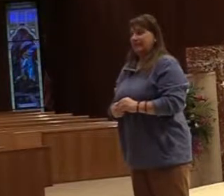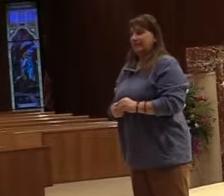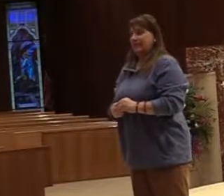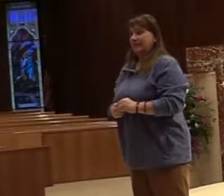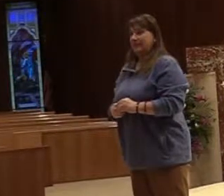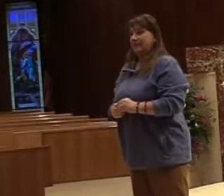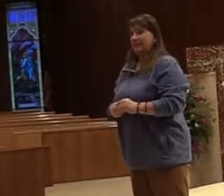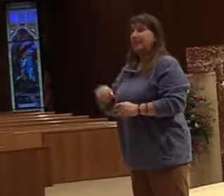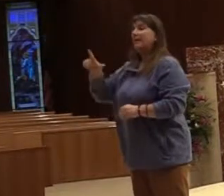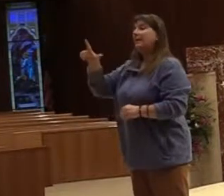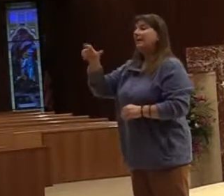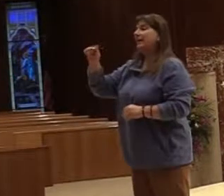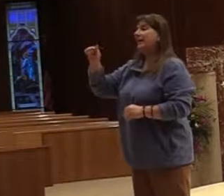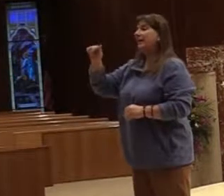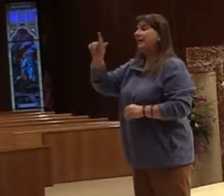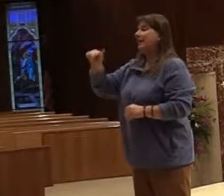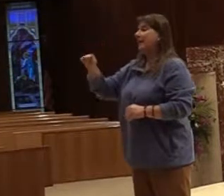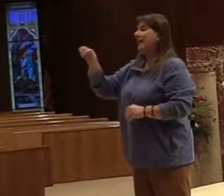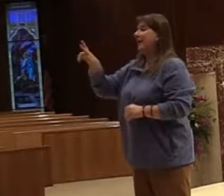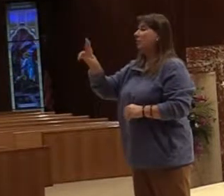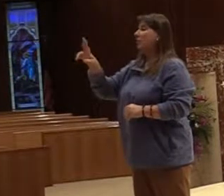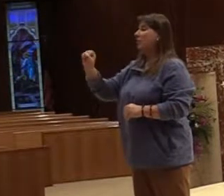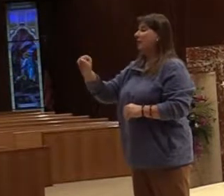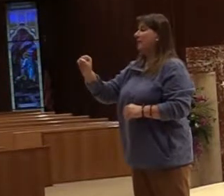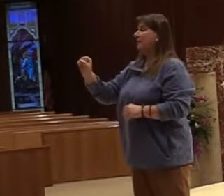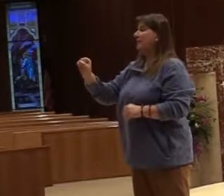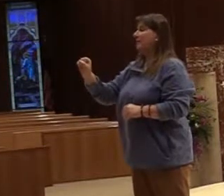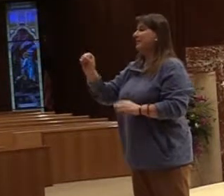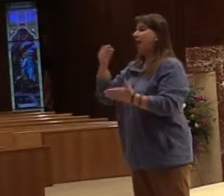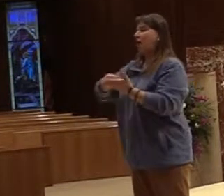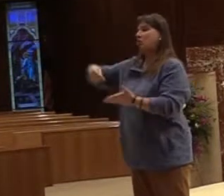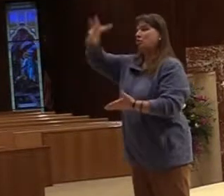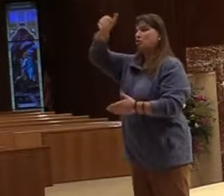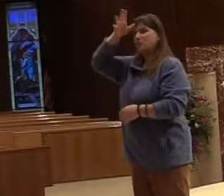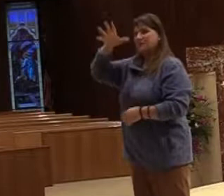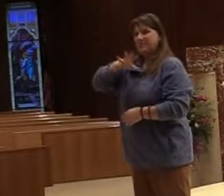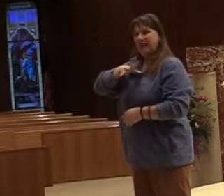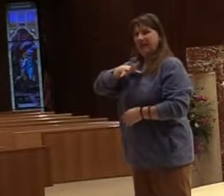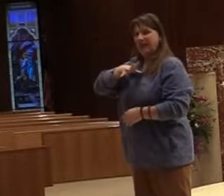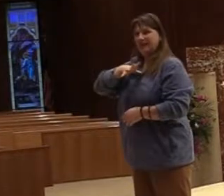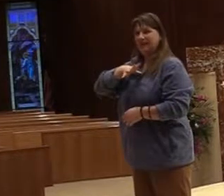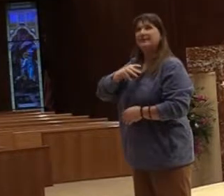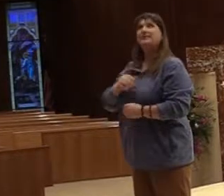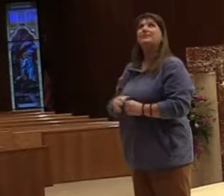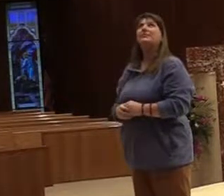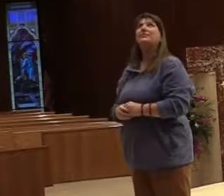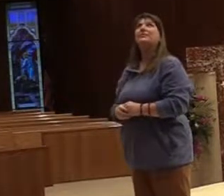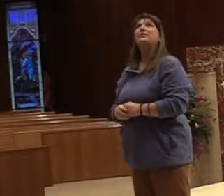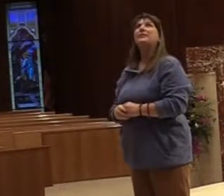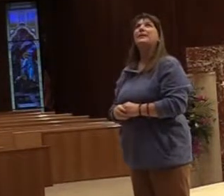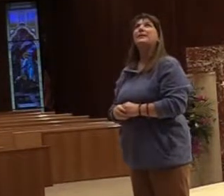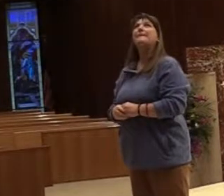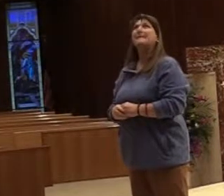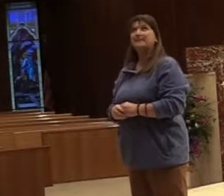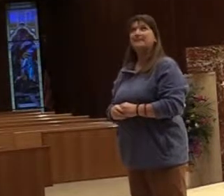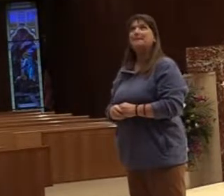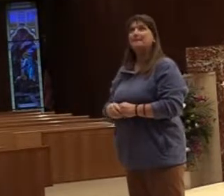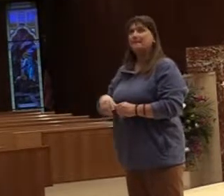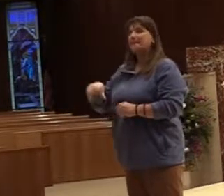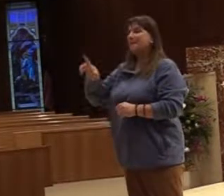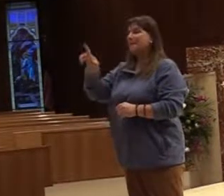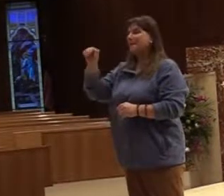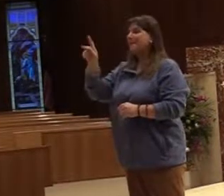Any guesses? Lazarus and the rich man. So if we get to the next slide, we'll see it was the parable for Lazarus and the rich man. That was Luke